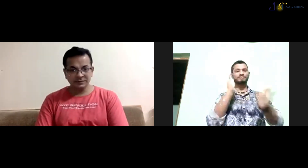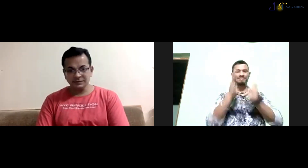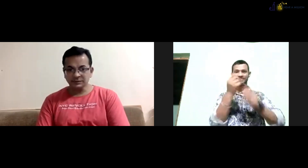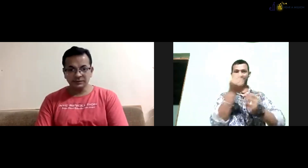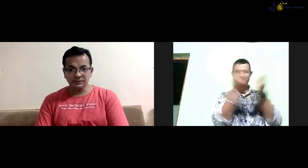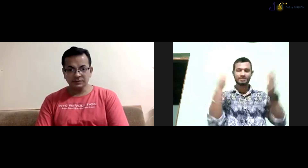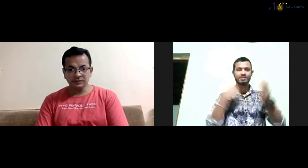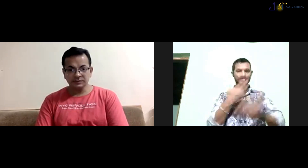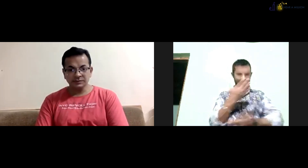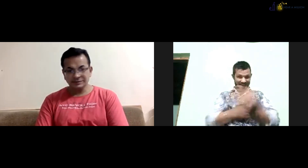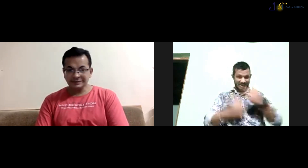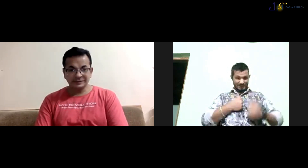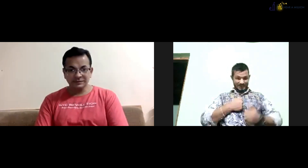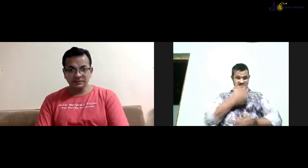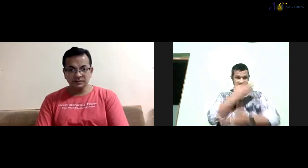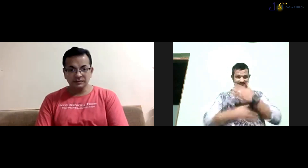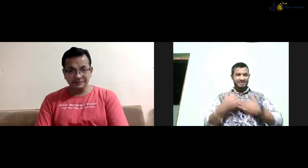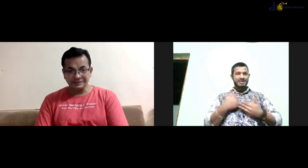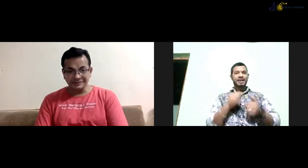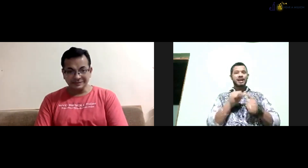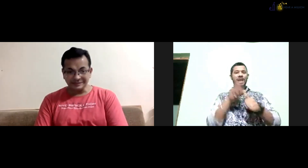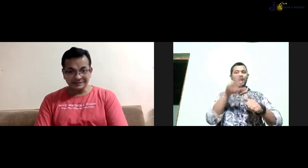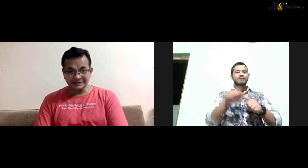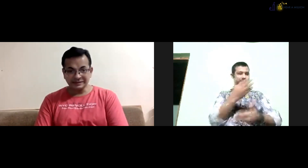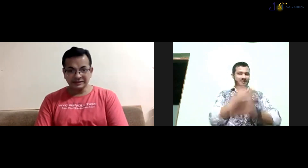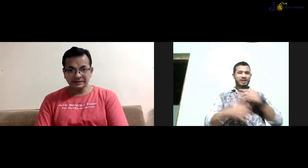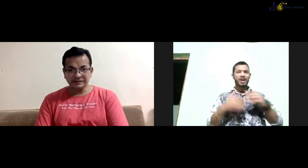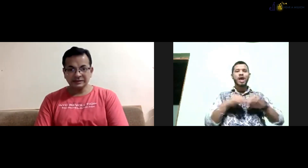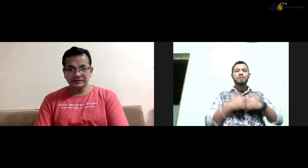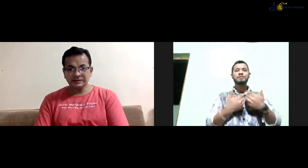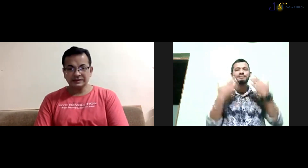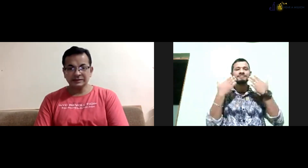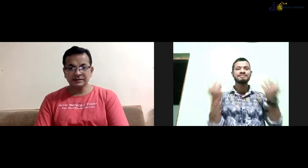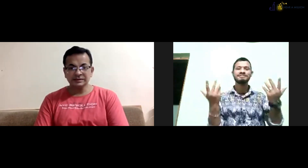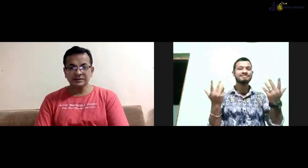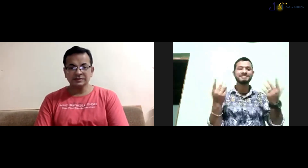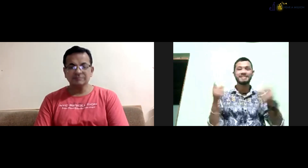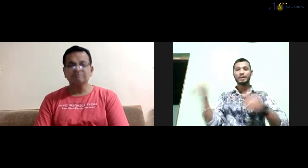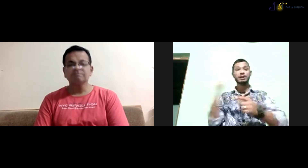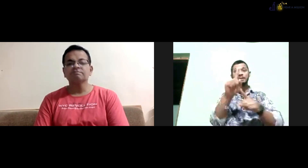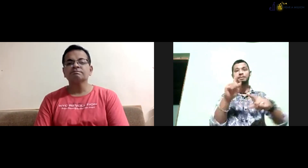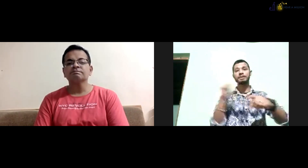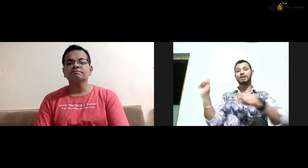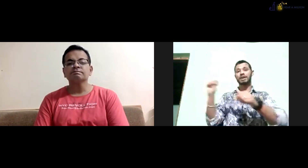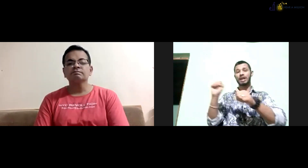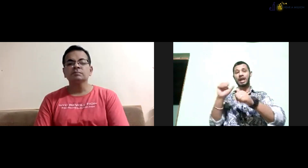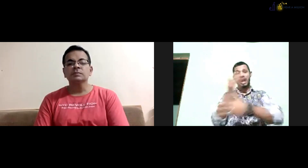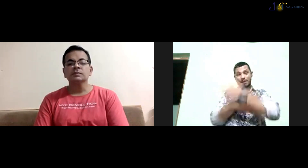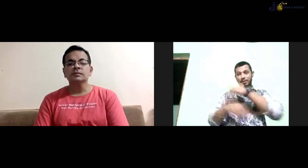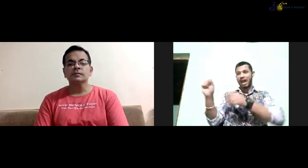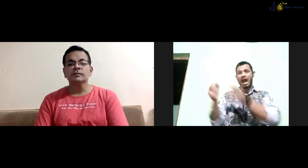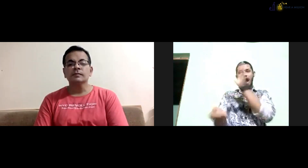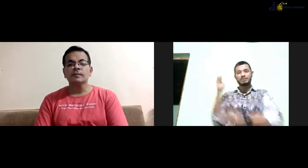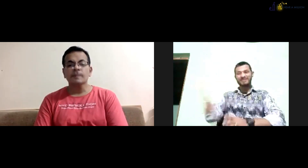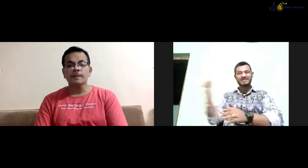say, accessibility. As we are disabled, so I have seen many disability, as I'm a disabled. How I will